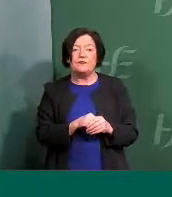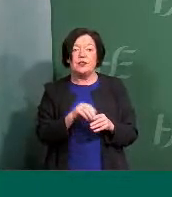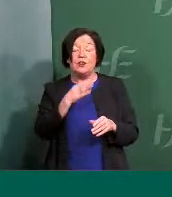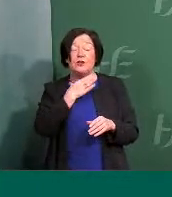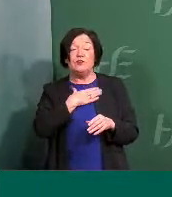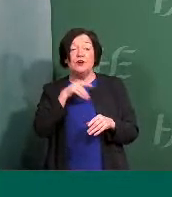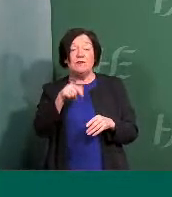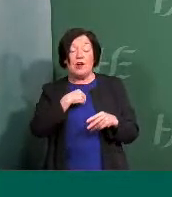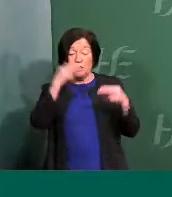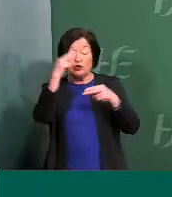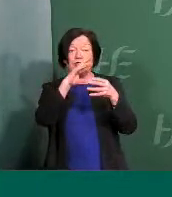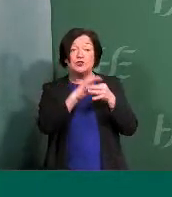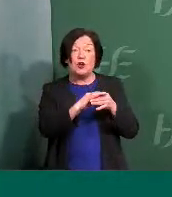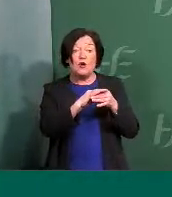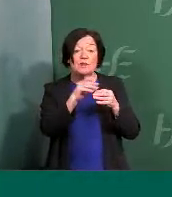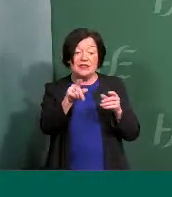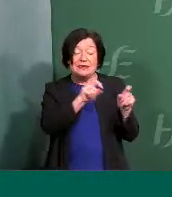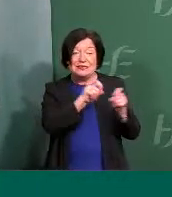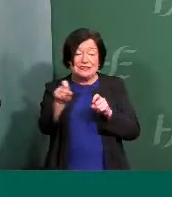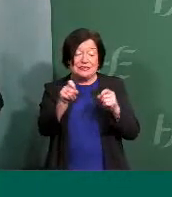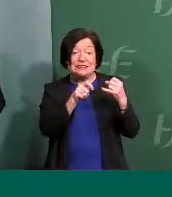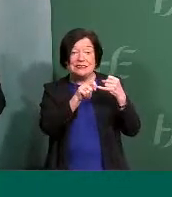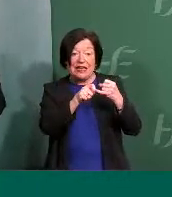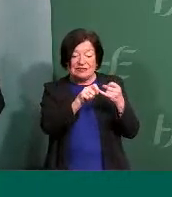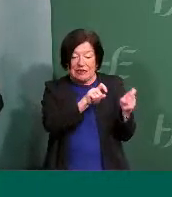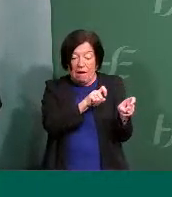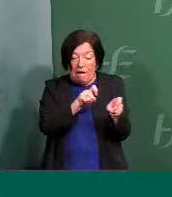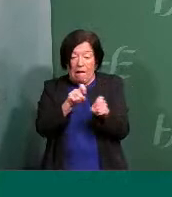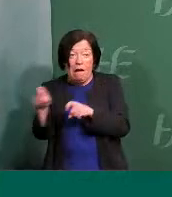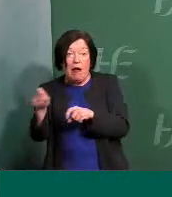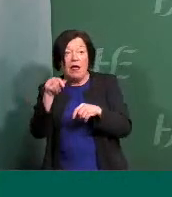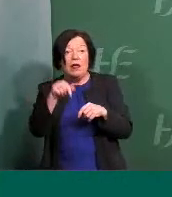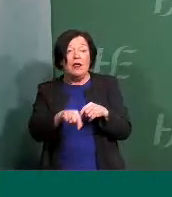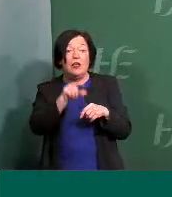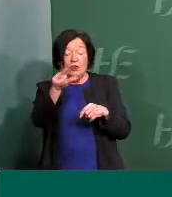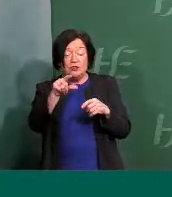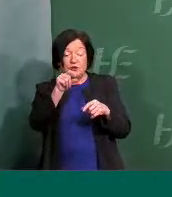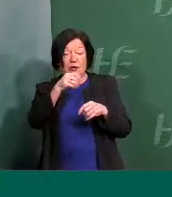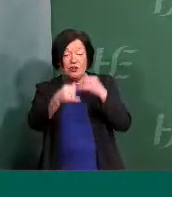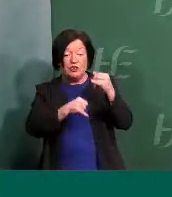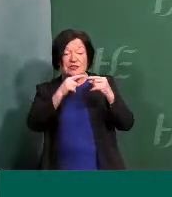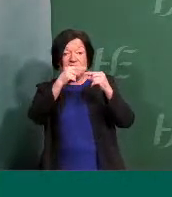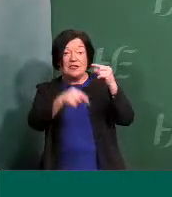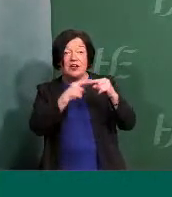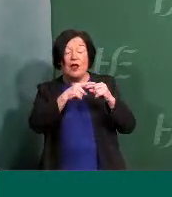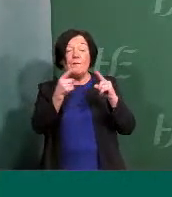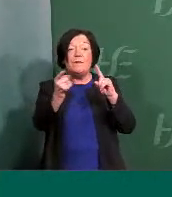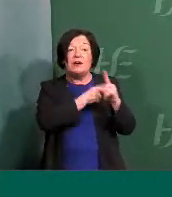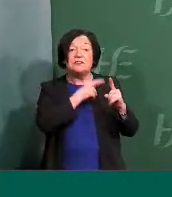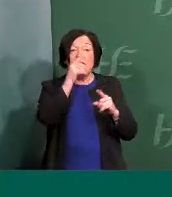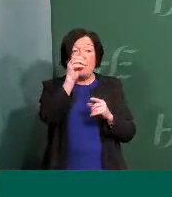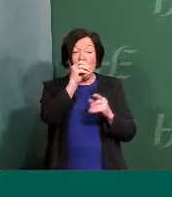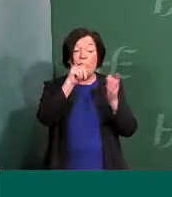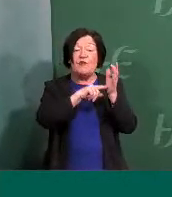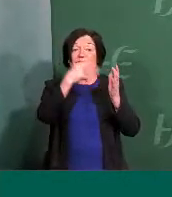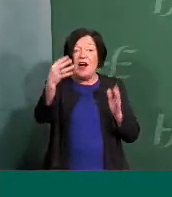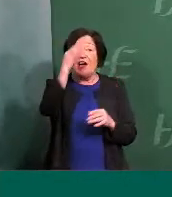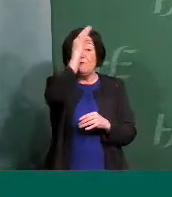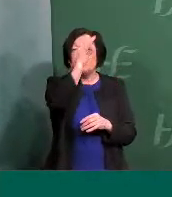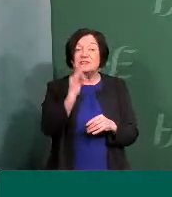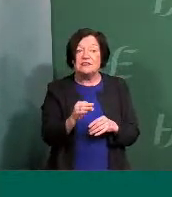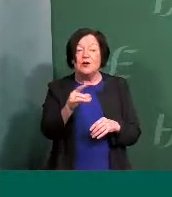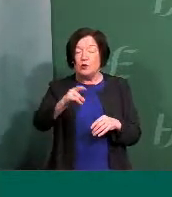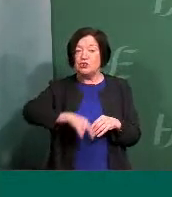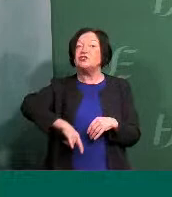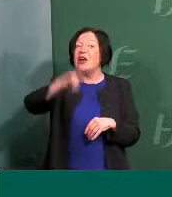Just in terms of our nursing home serial testing, that continues. So the 20th cycle there showing a positivity rate of 5.05%, which